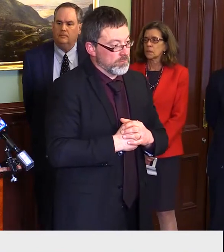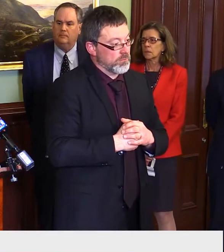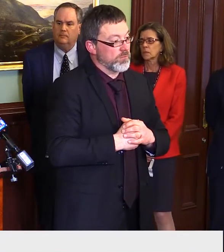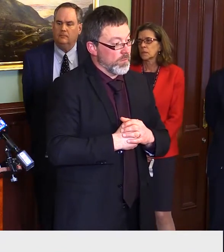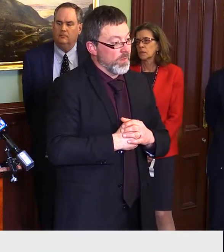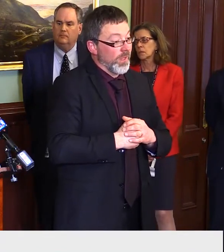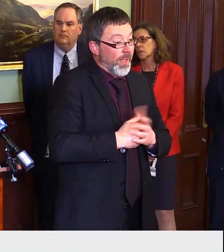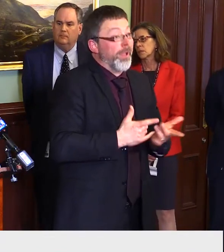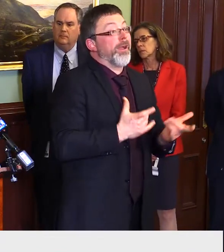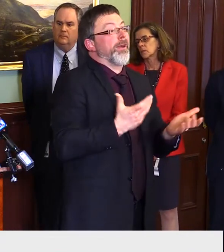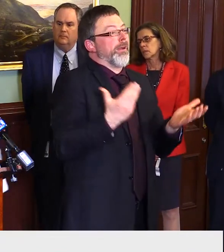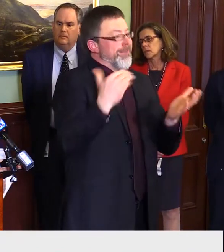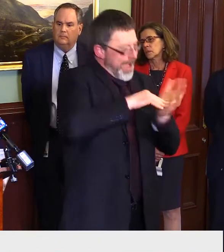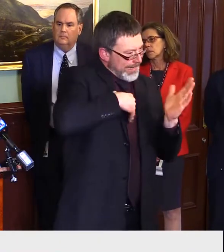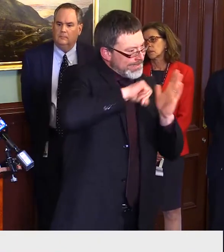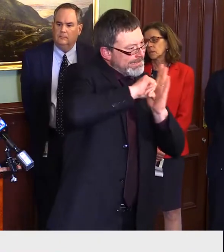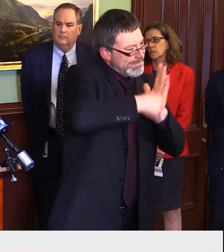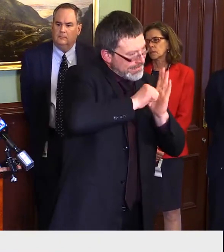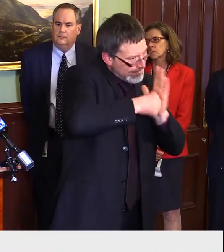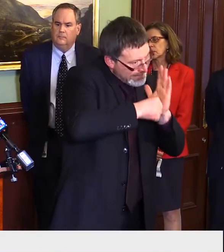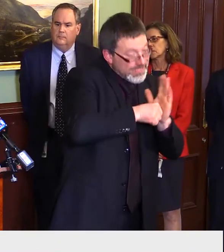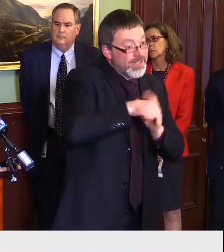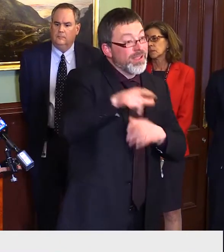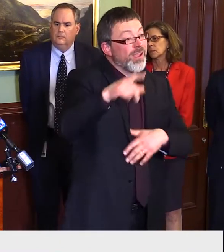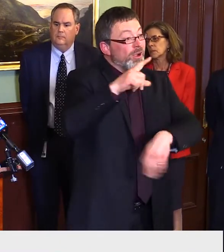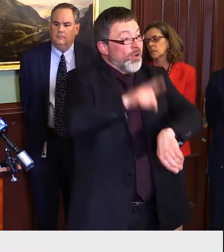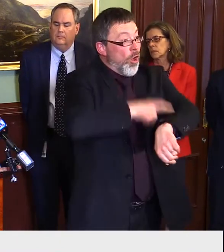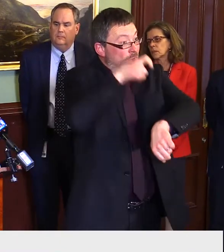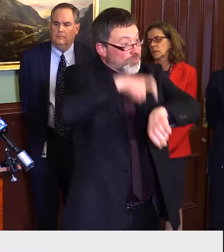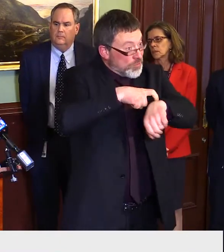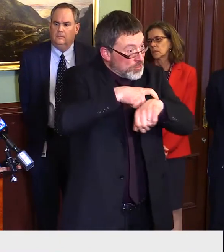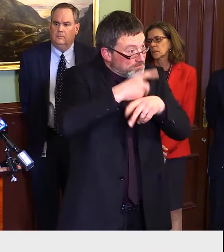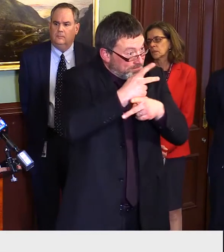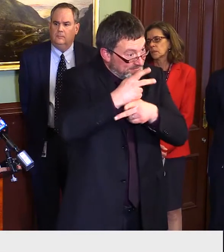strong prevention measures within facilities, we're doing all we